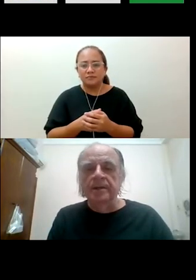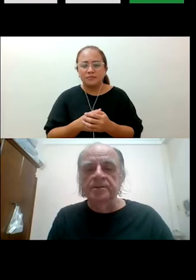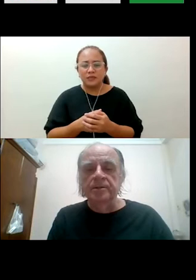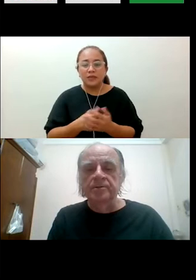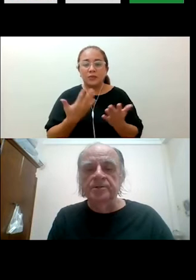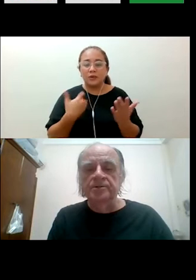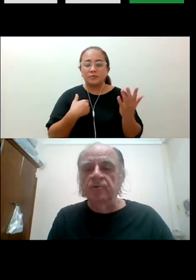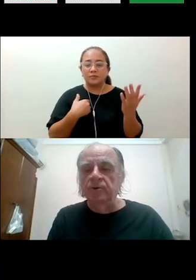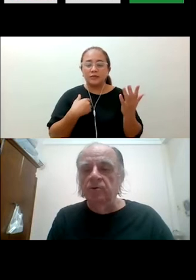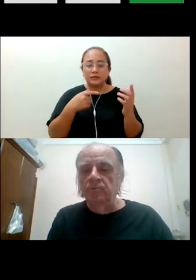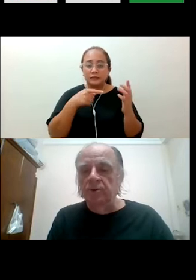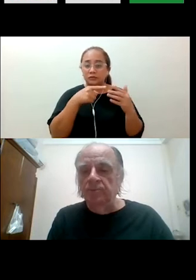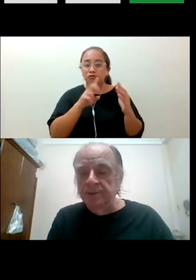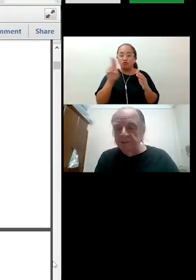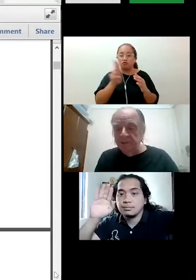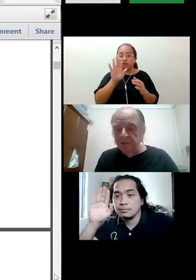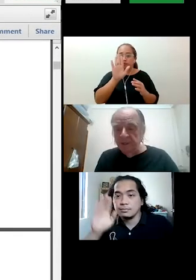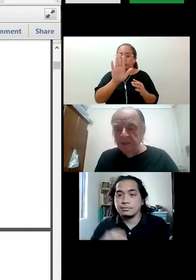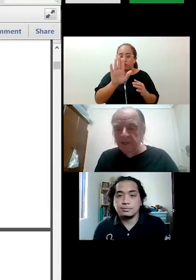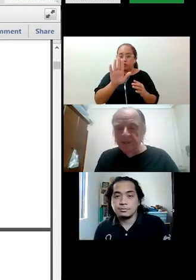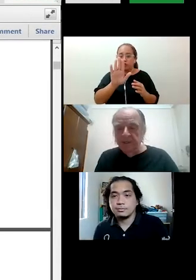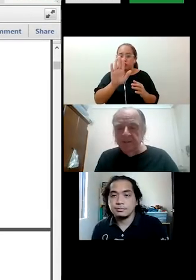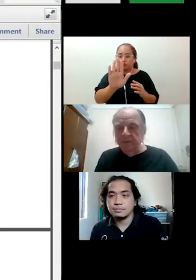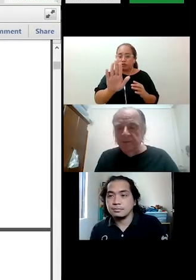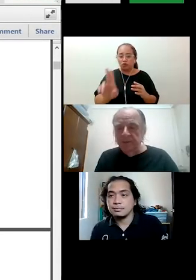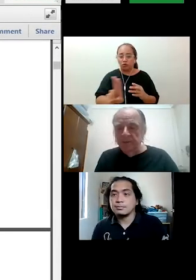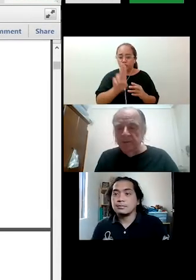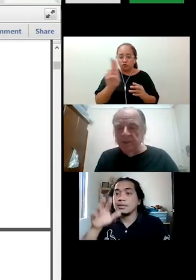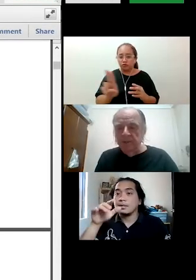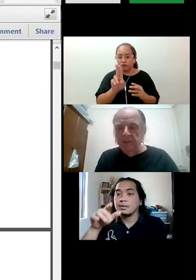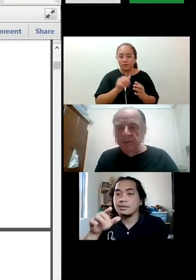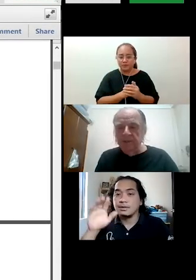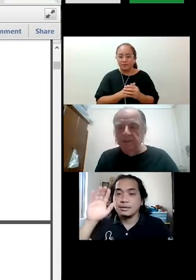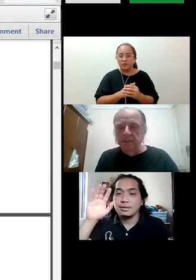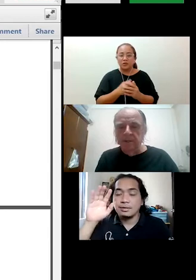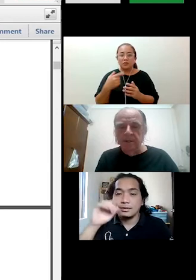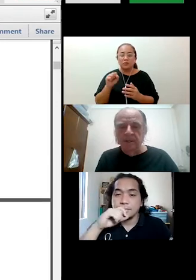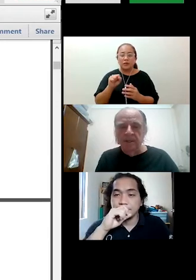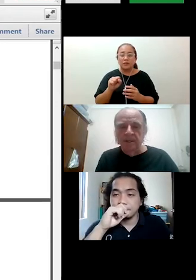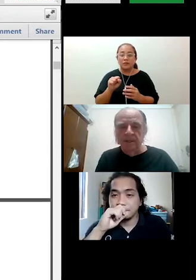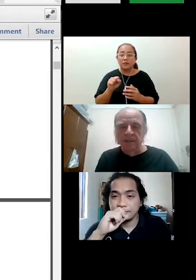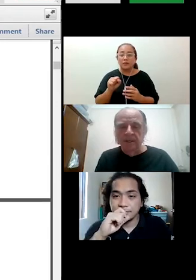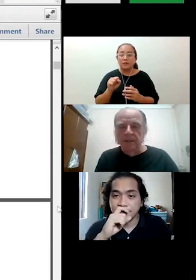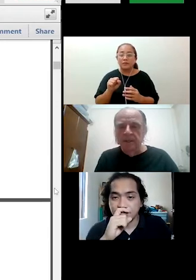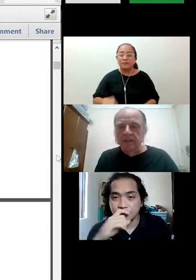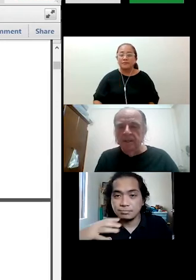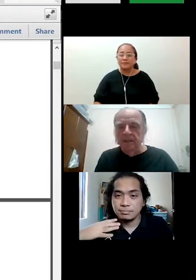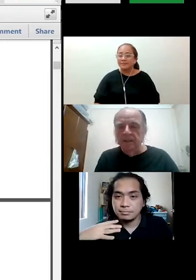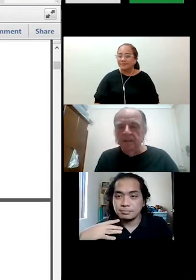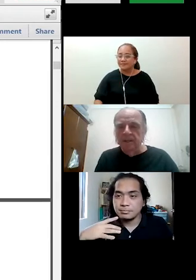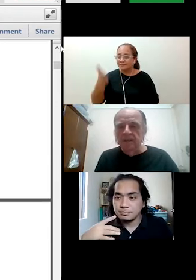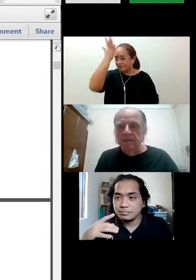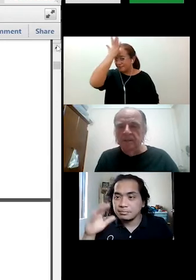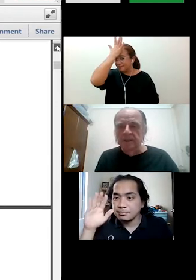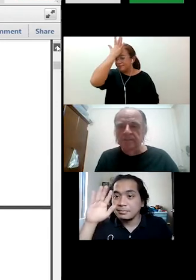main thing is to use this for your own purposes. So you can, yes, Peeps has a